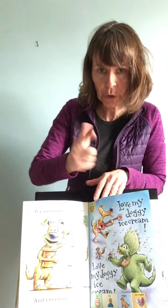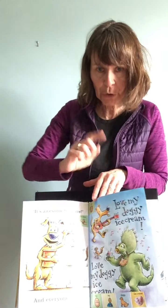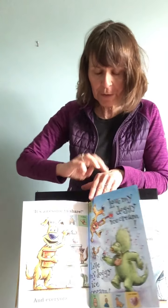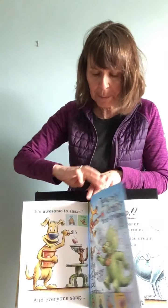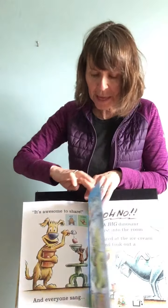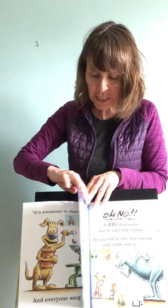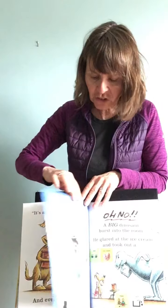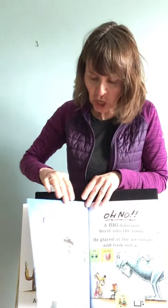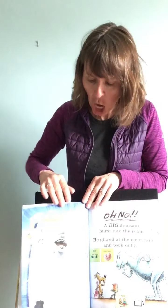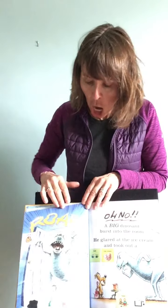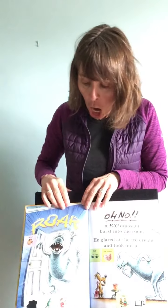turn the page.